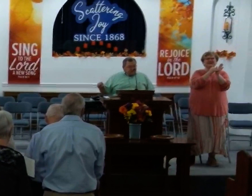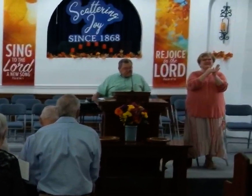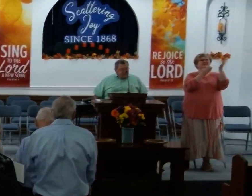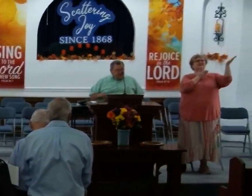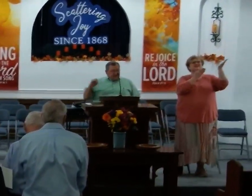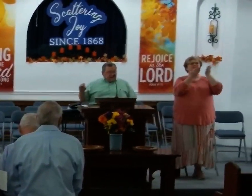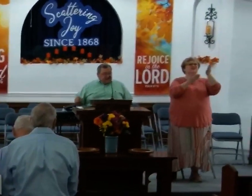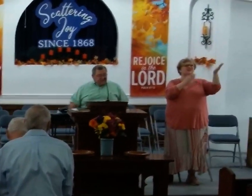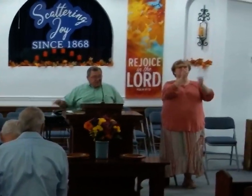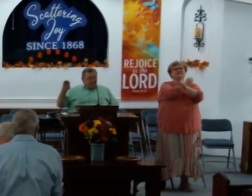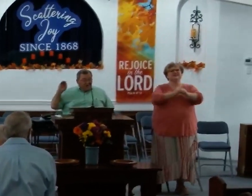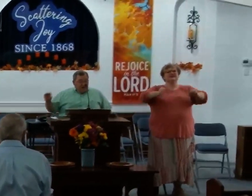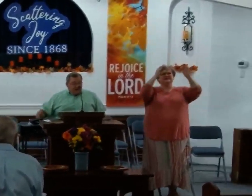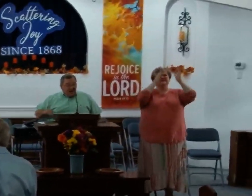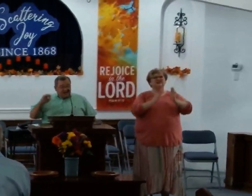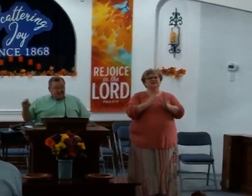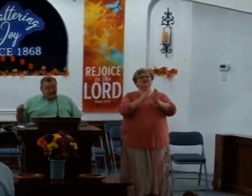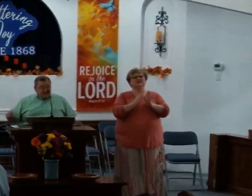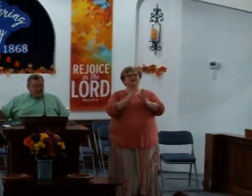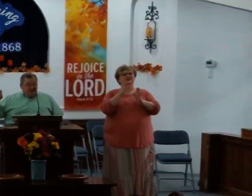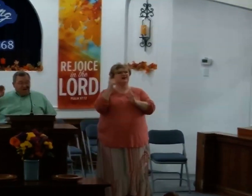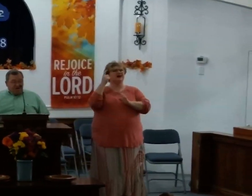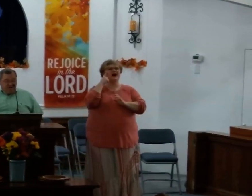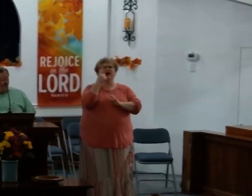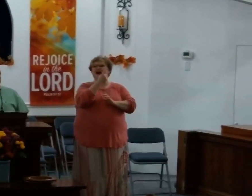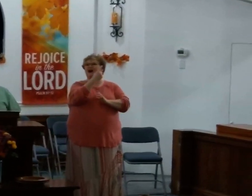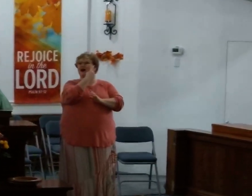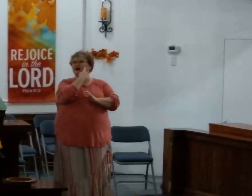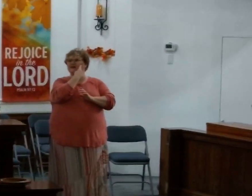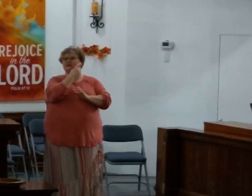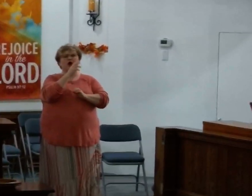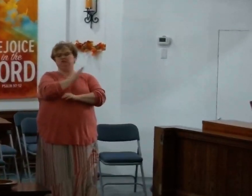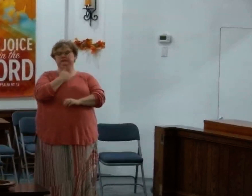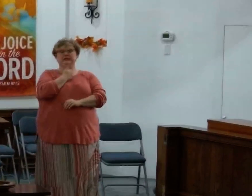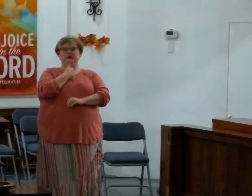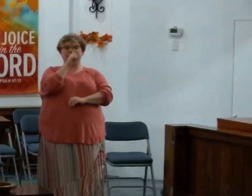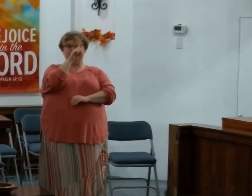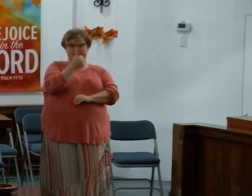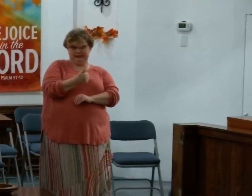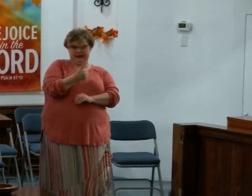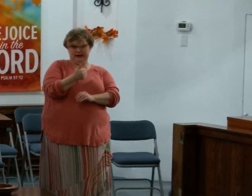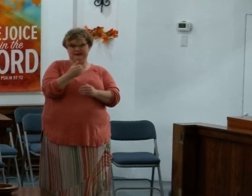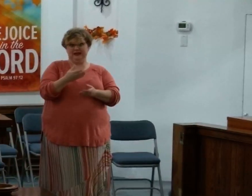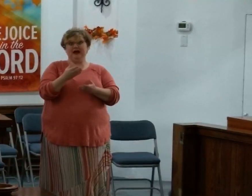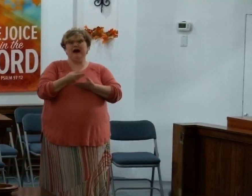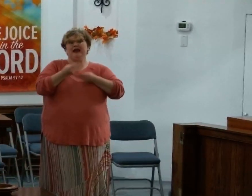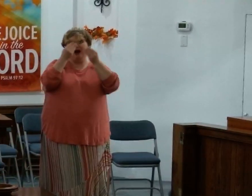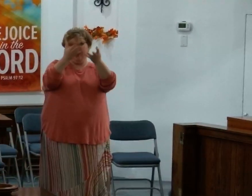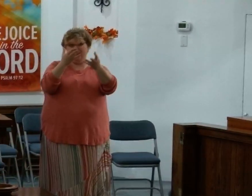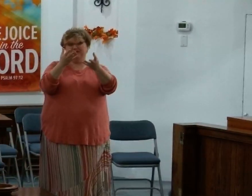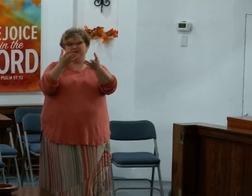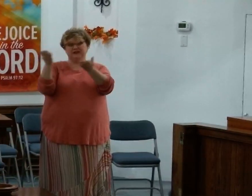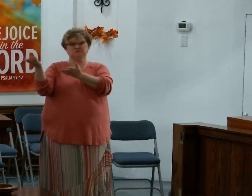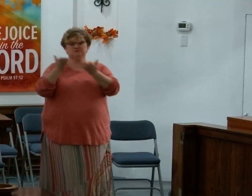the Savior. Tithes and offerings with you bring.